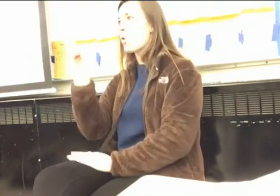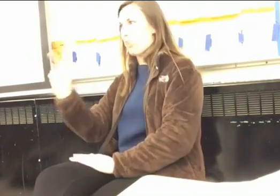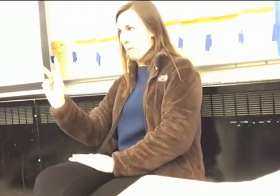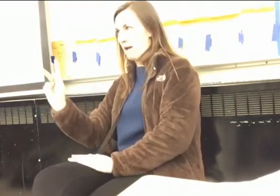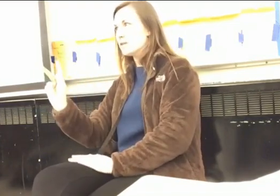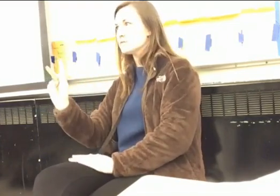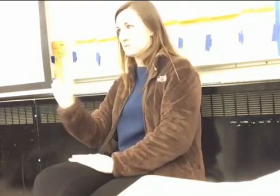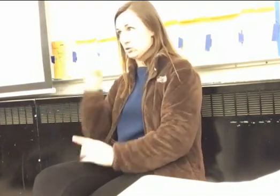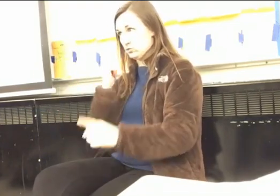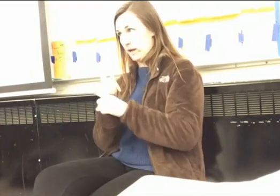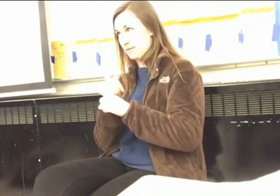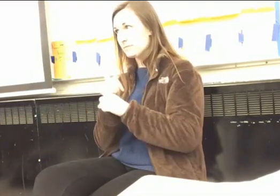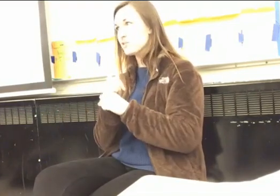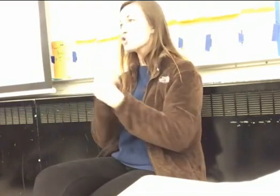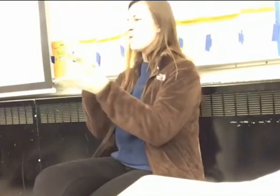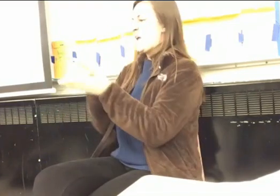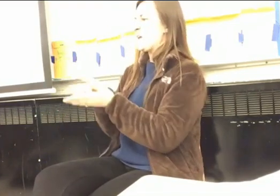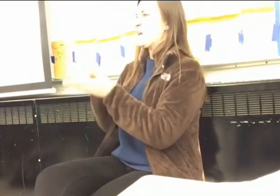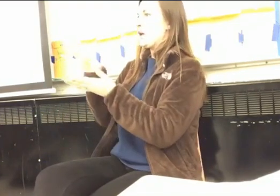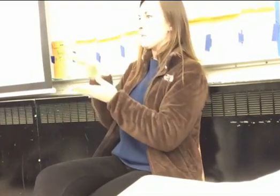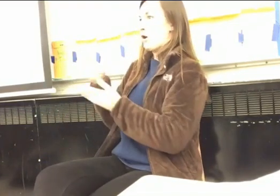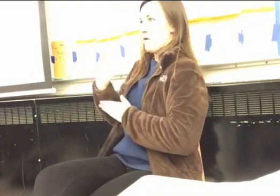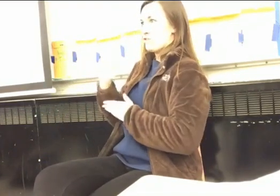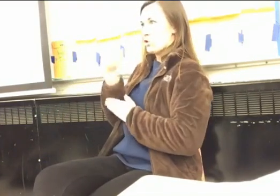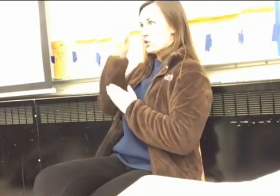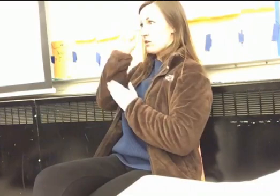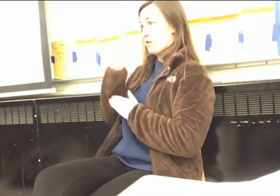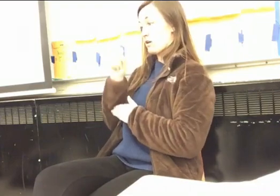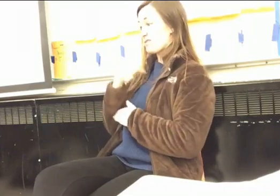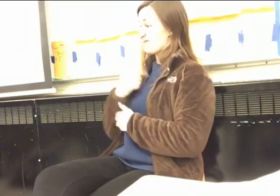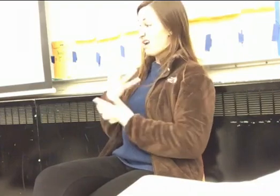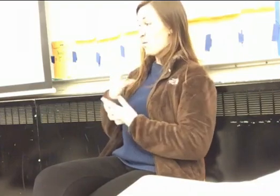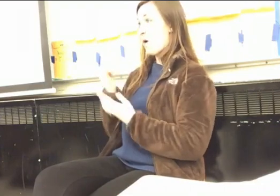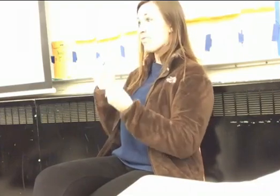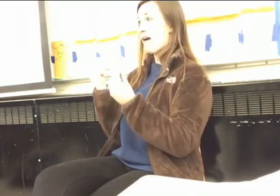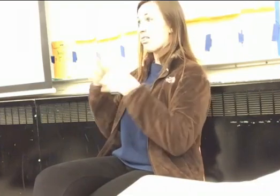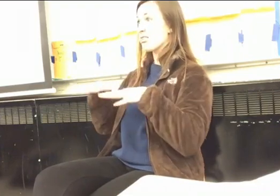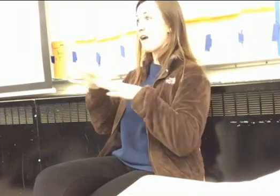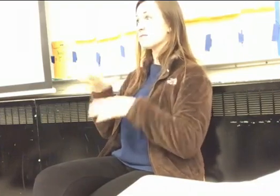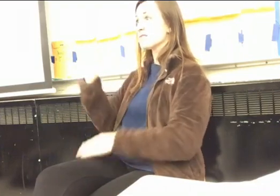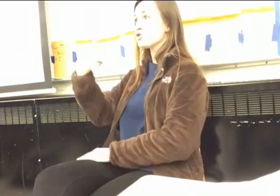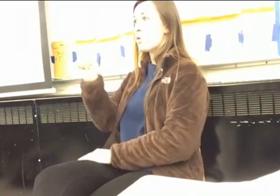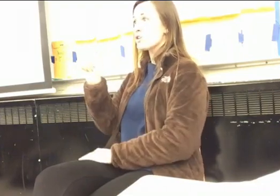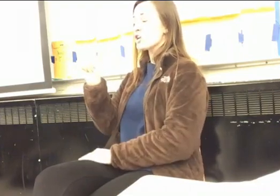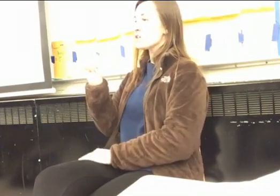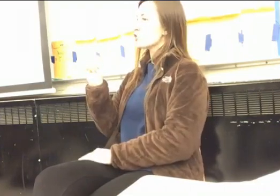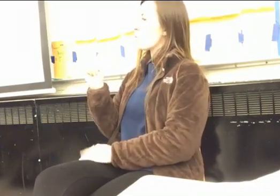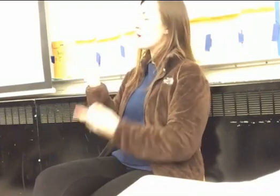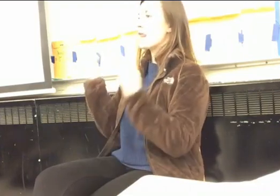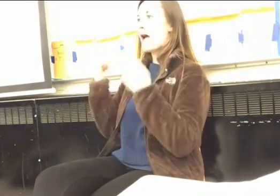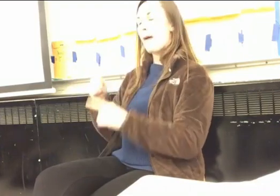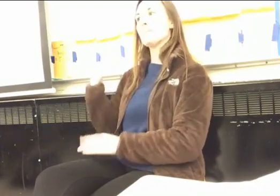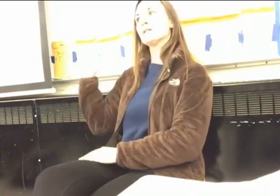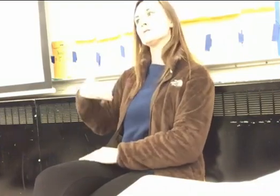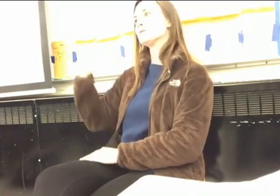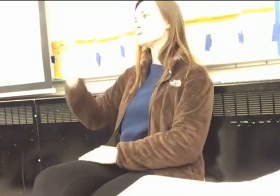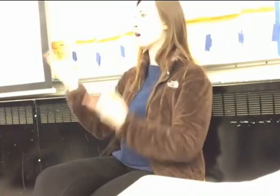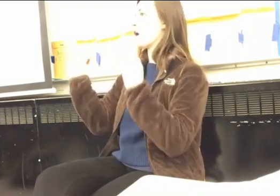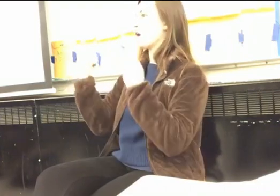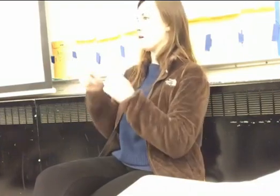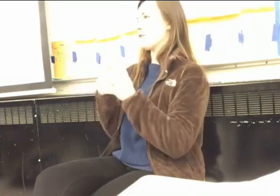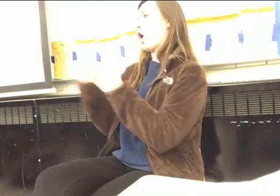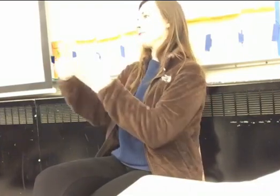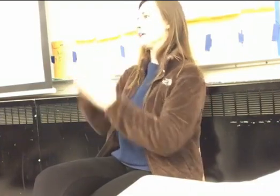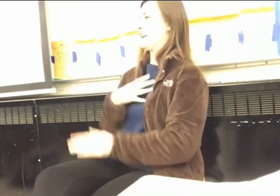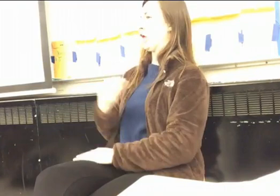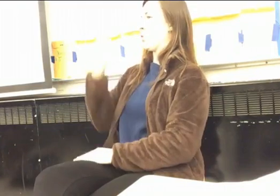Oklahoma. Okay? So they've kicked them out because they wanted that land in Georgia. So this is a major continuity during this time for like a